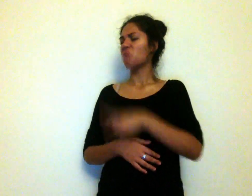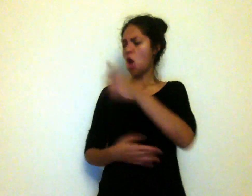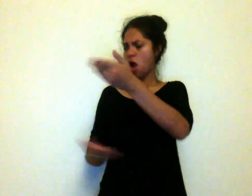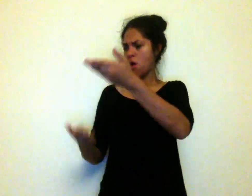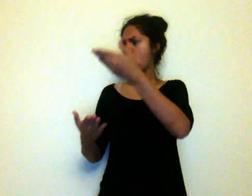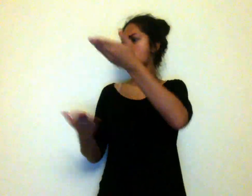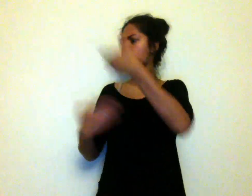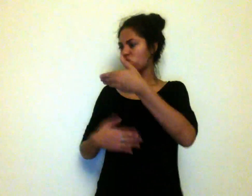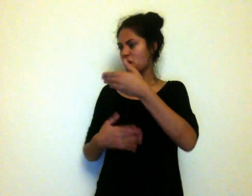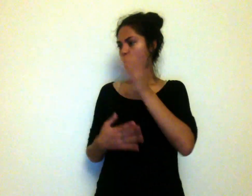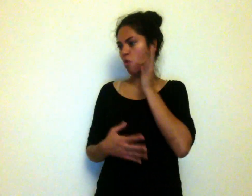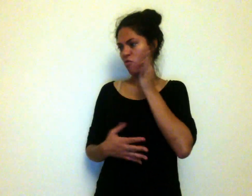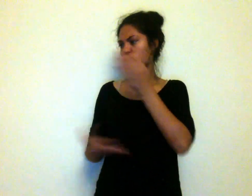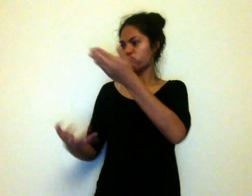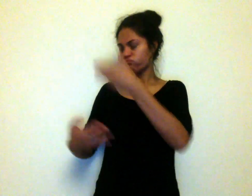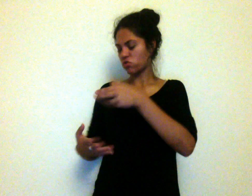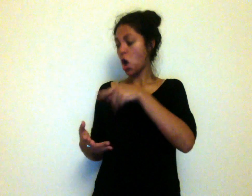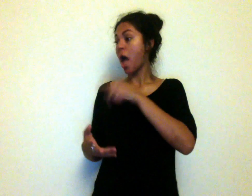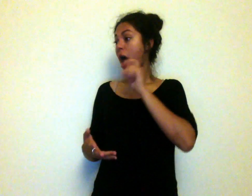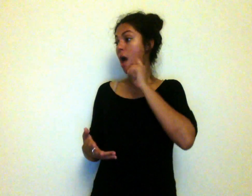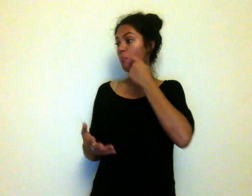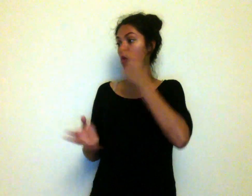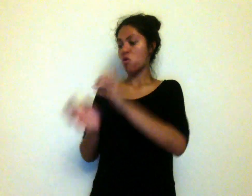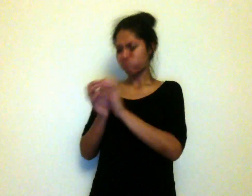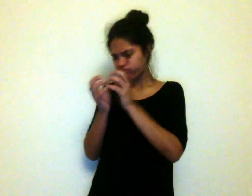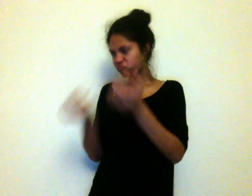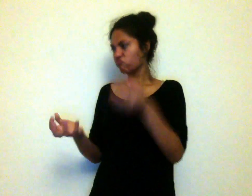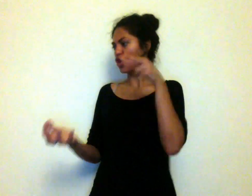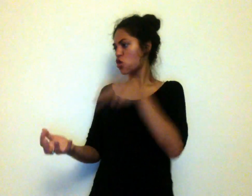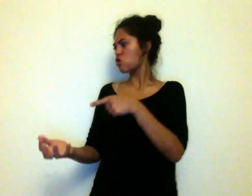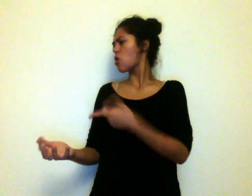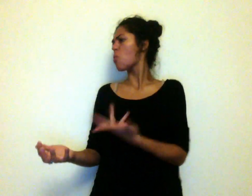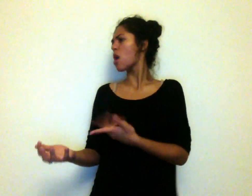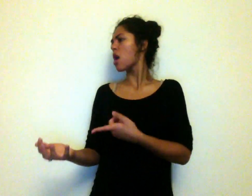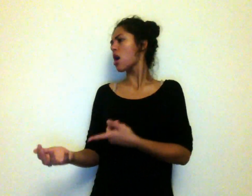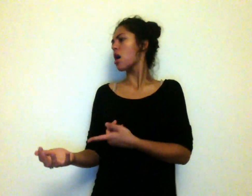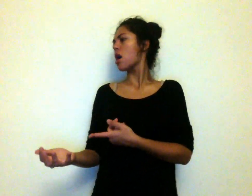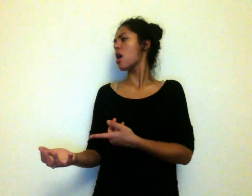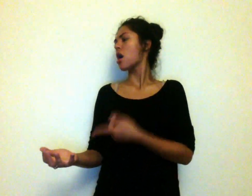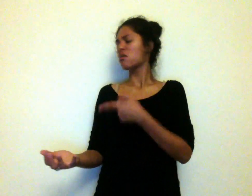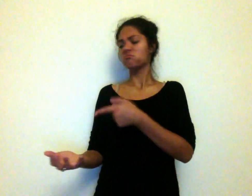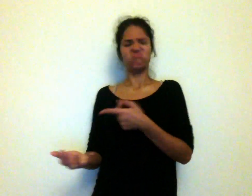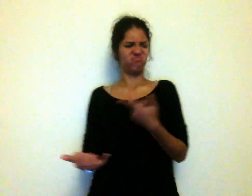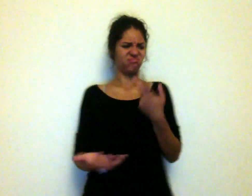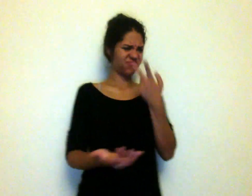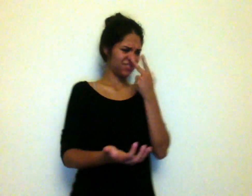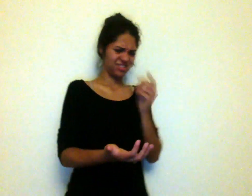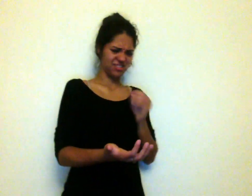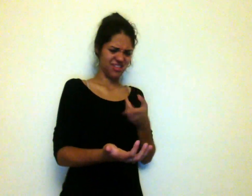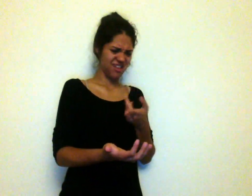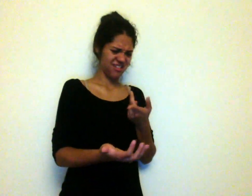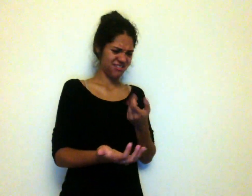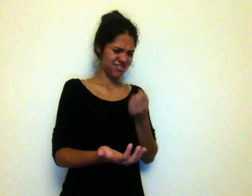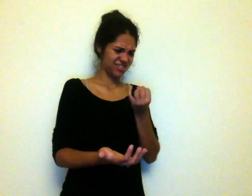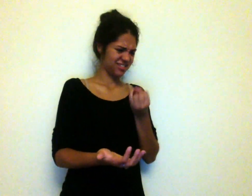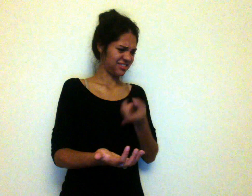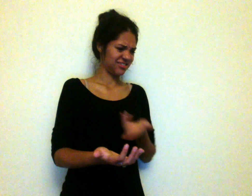see? I see fruit. Bring me that fruit. Break the fruit open. What do you see in there? I see some pulp and I see some